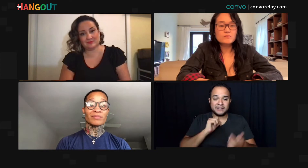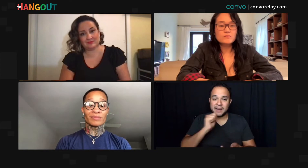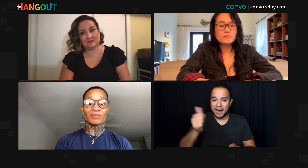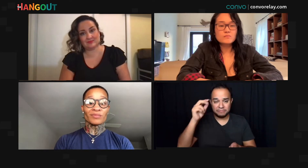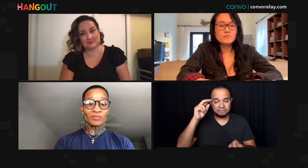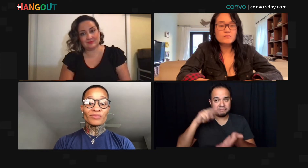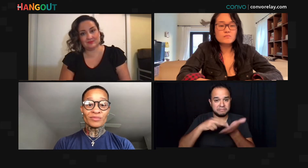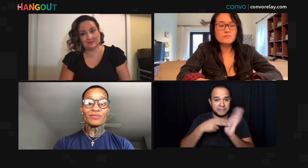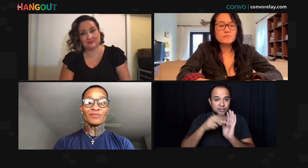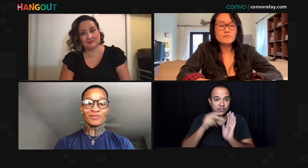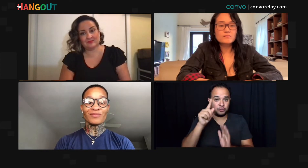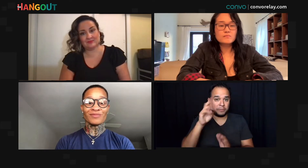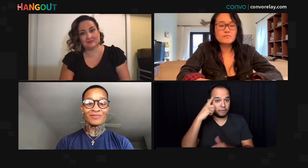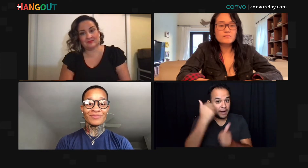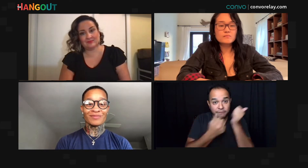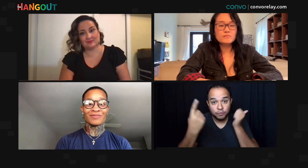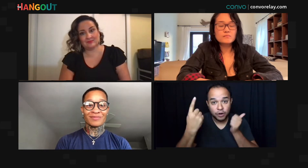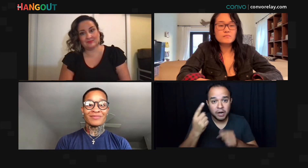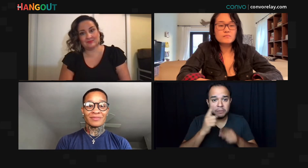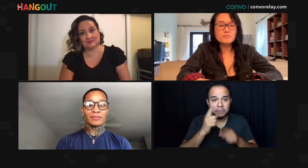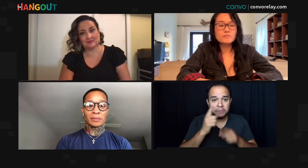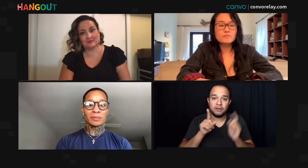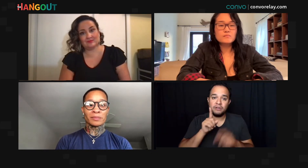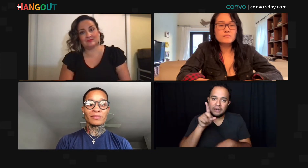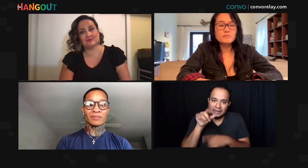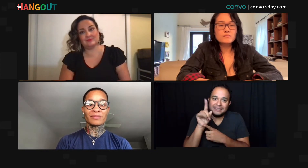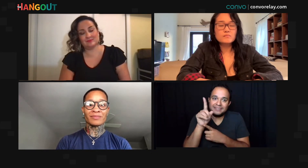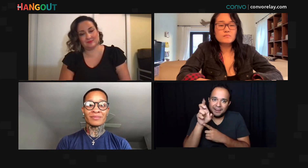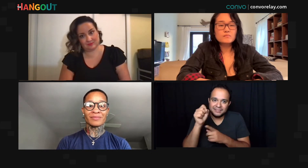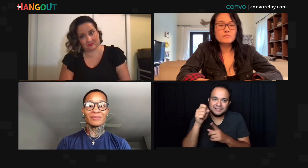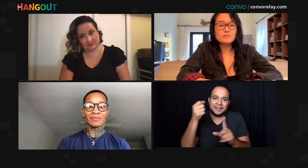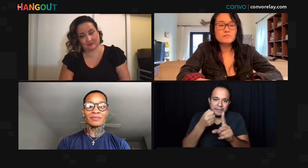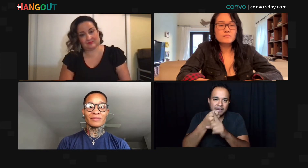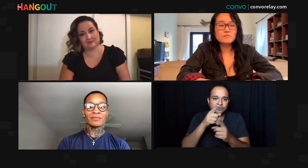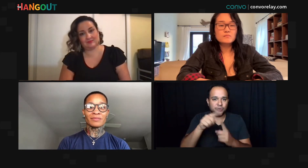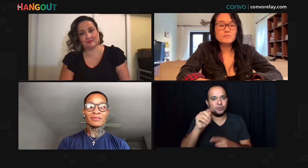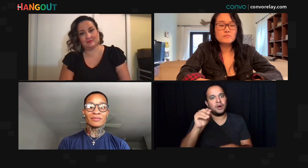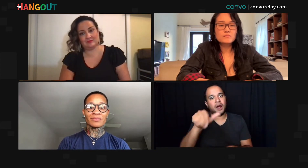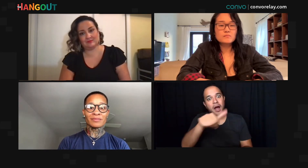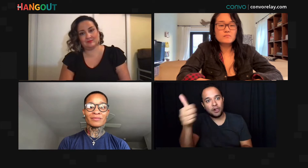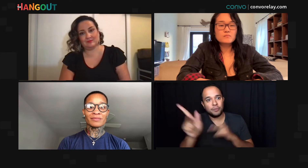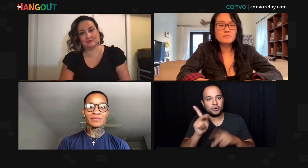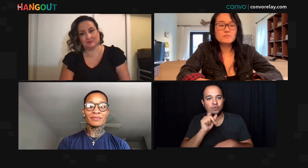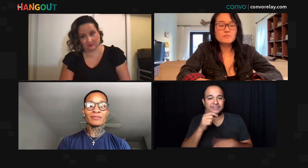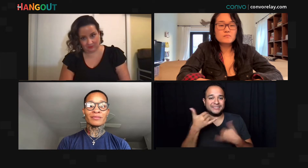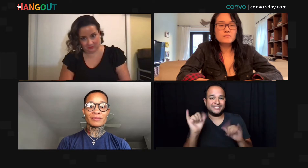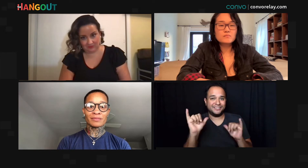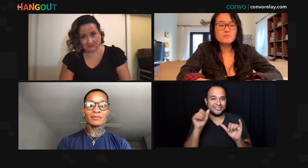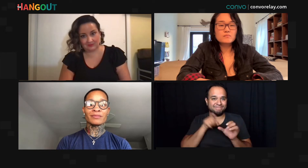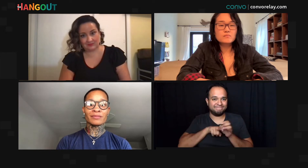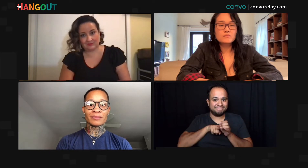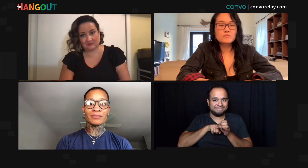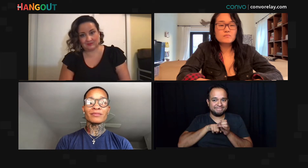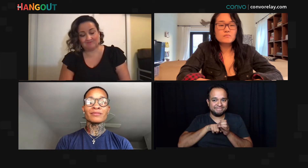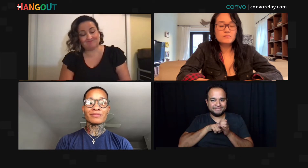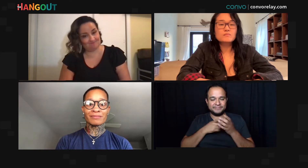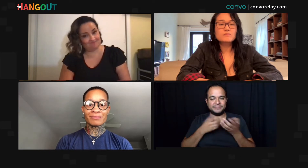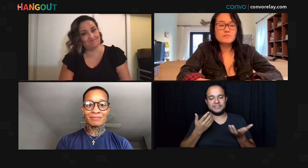my experience, I mean, coming out doesn't necessarily have to be for everybody. It impacts people in different ways. Some